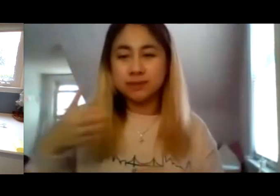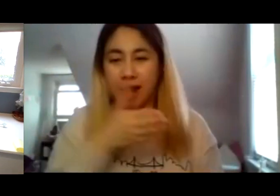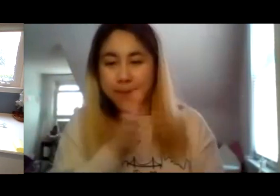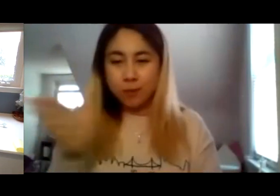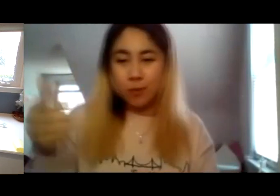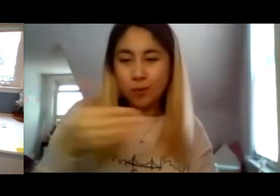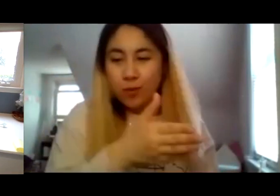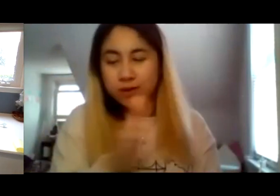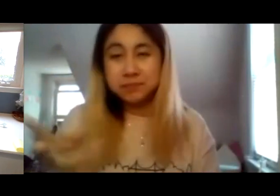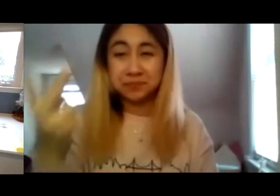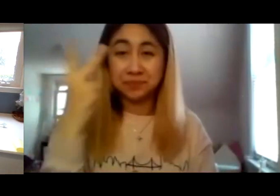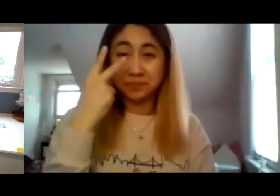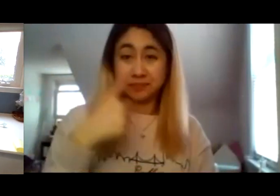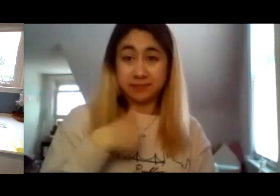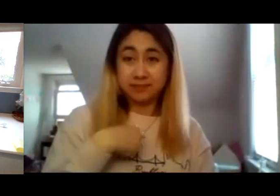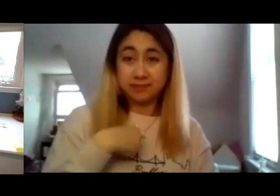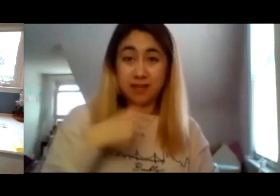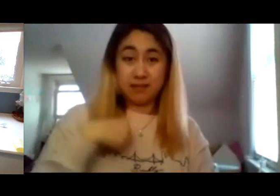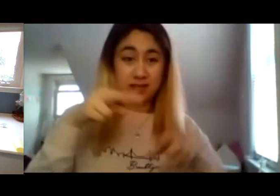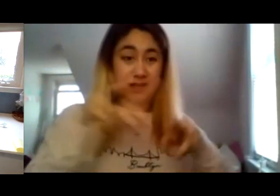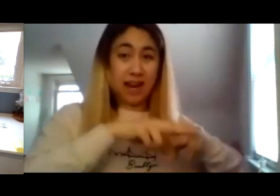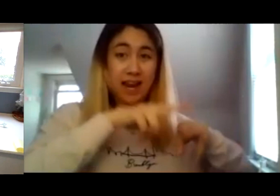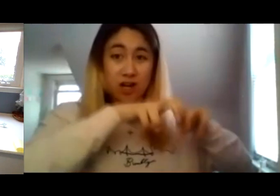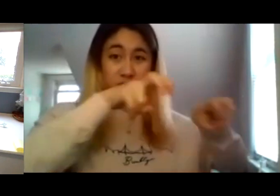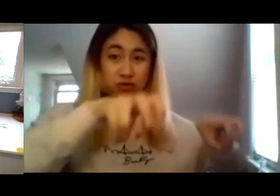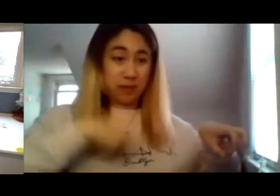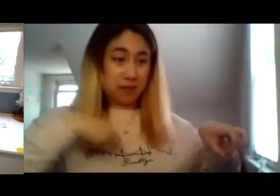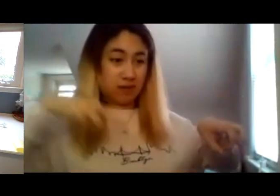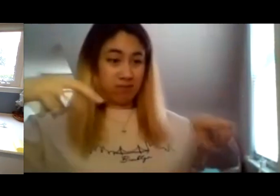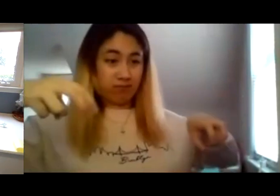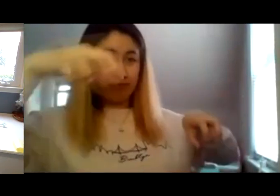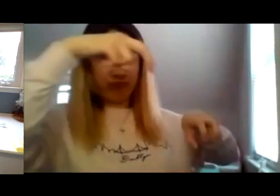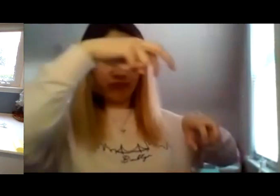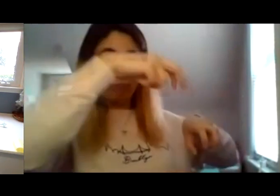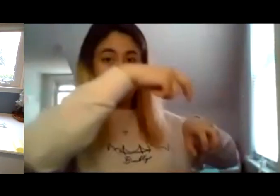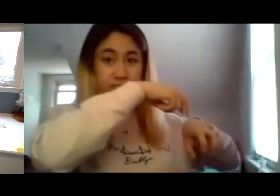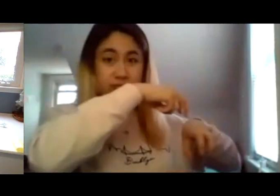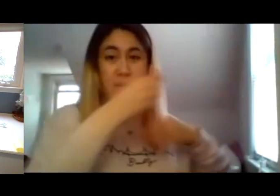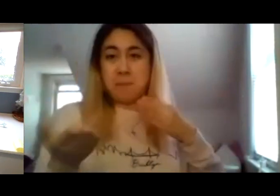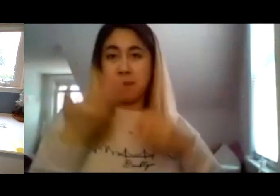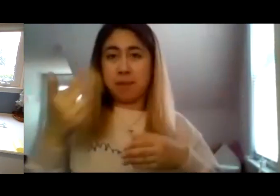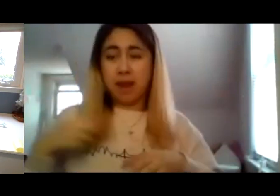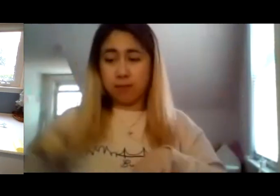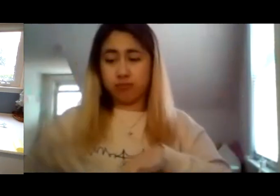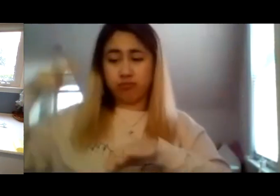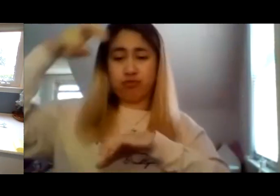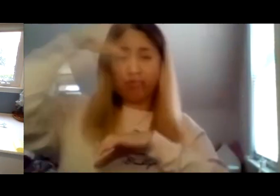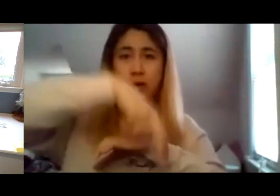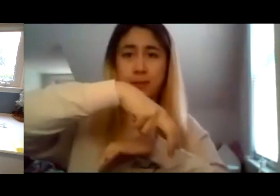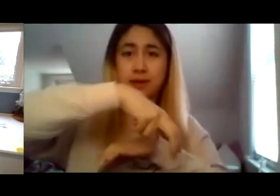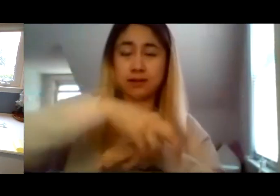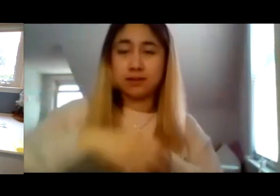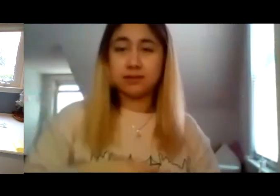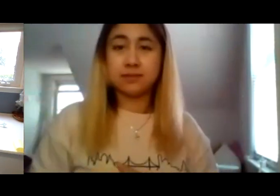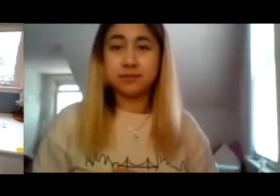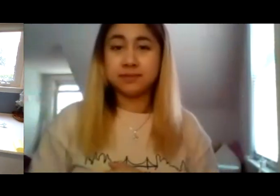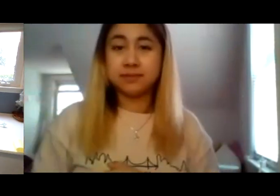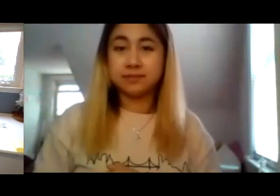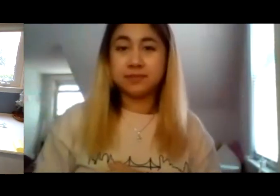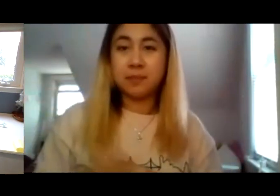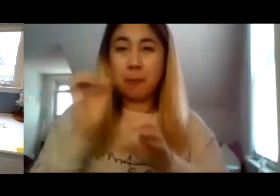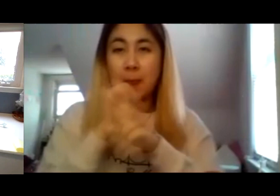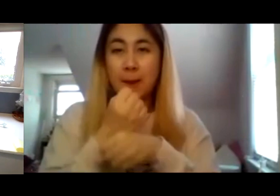my couch. Maybe I'm jumping over my other pillow, right? We make our